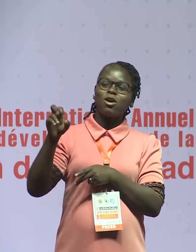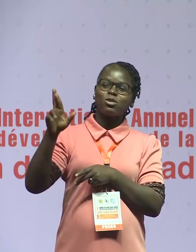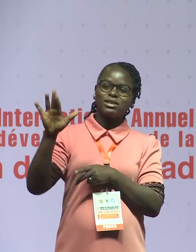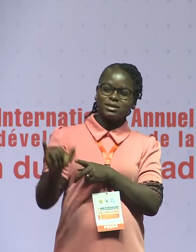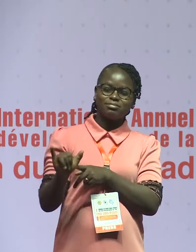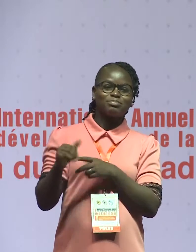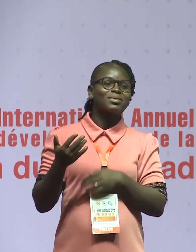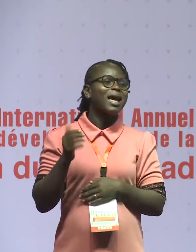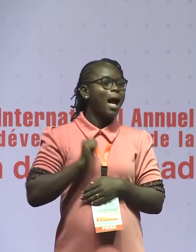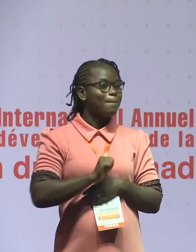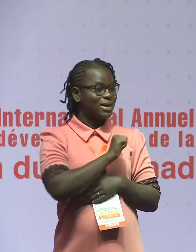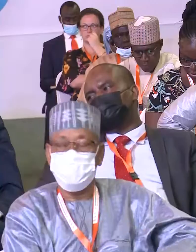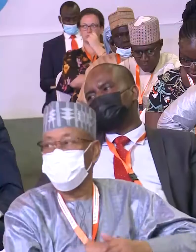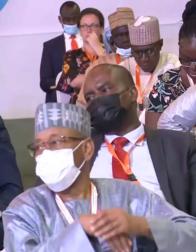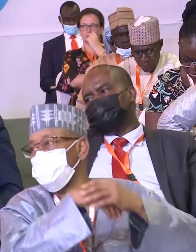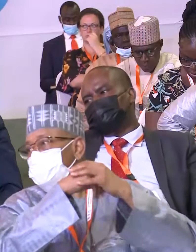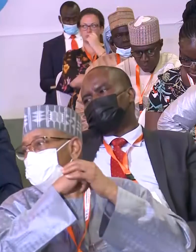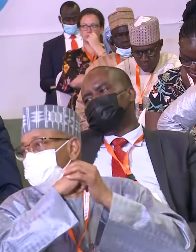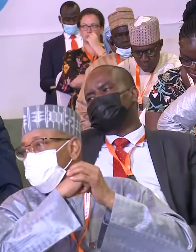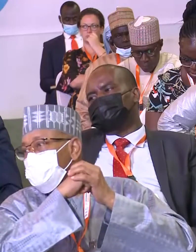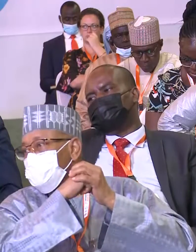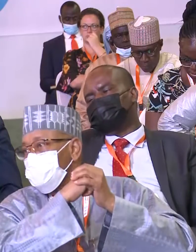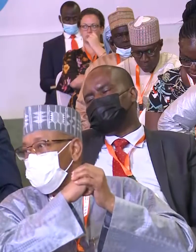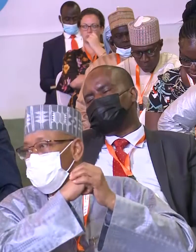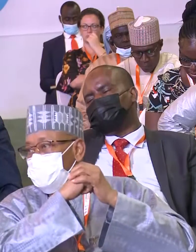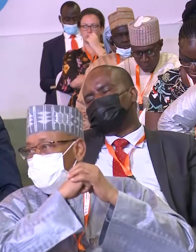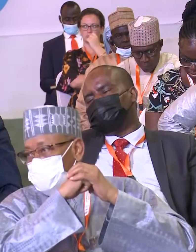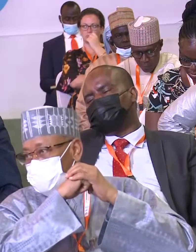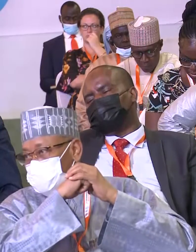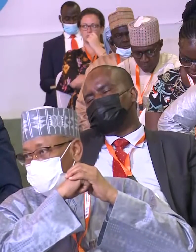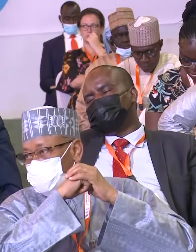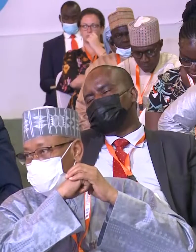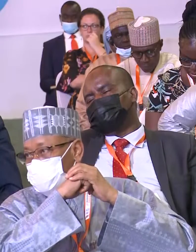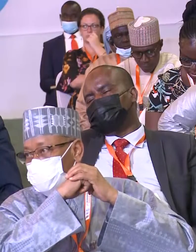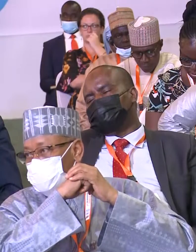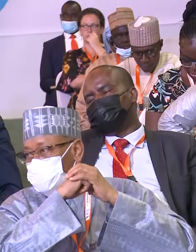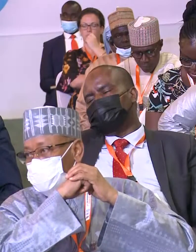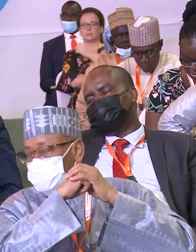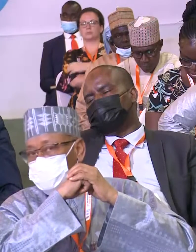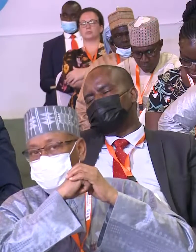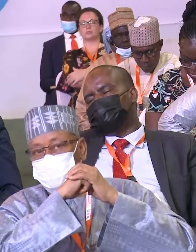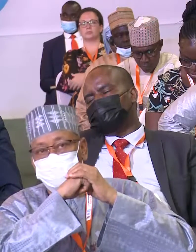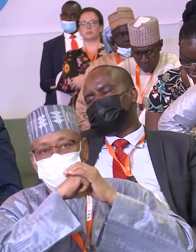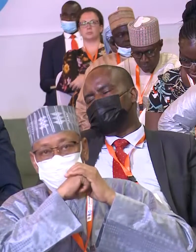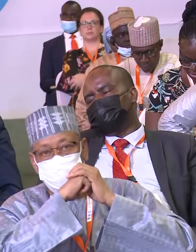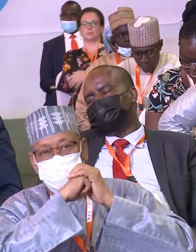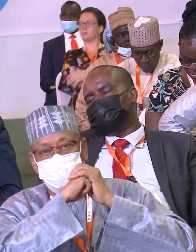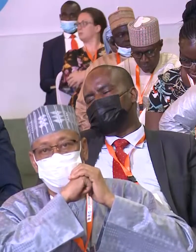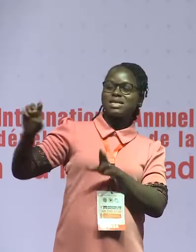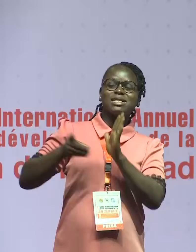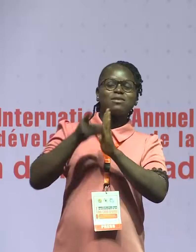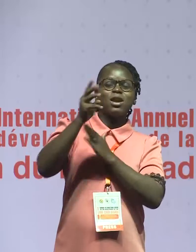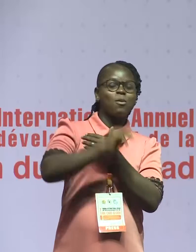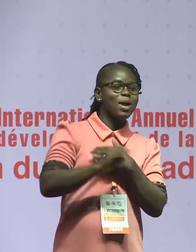ambassadors present here and other members of the Diplomatic Corps, the Chairman of the Northeast Development